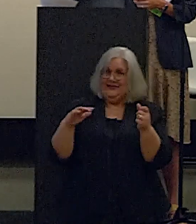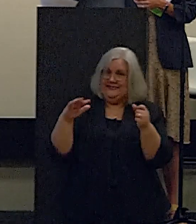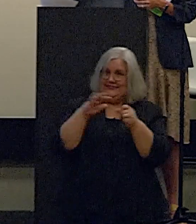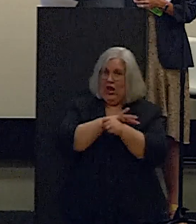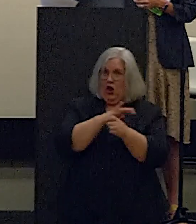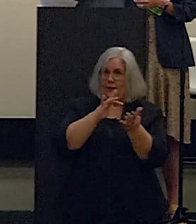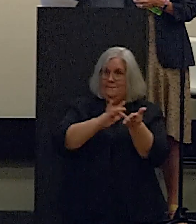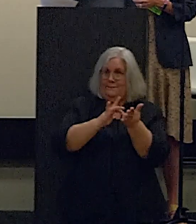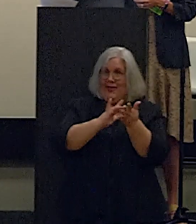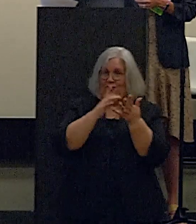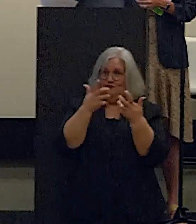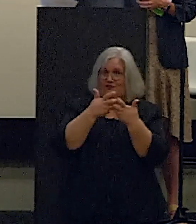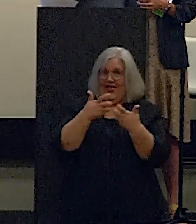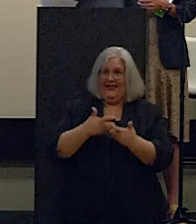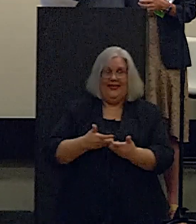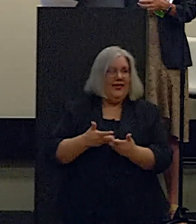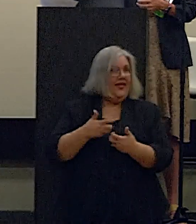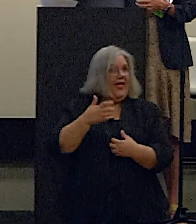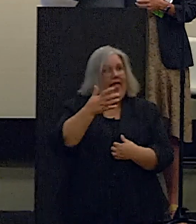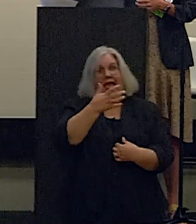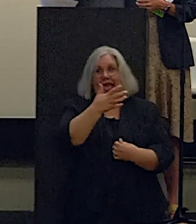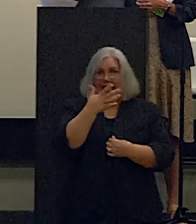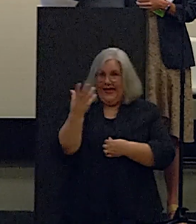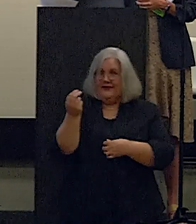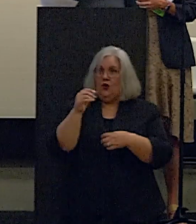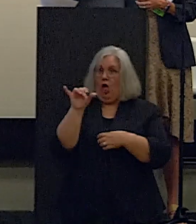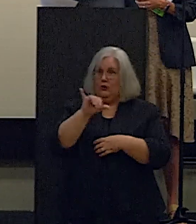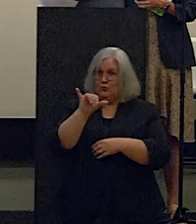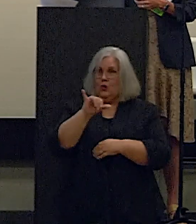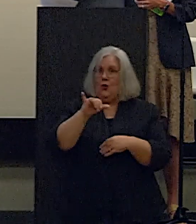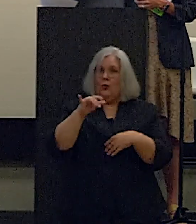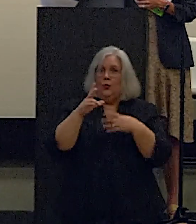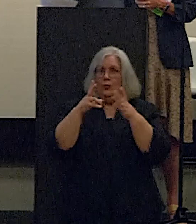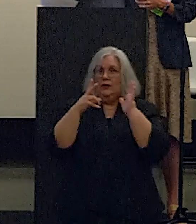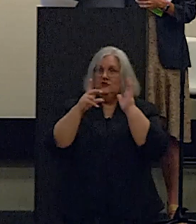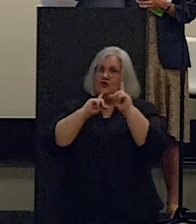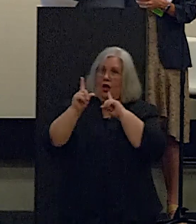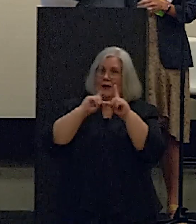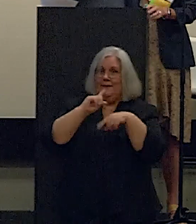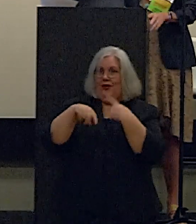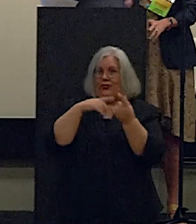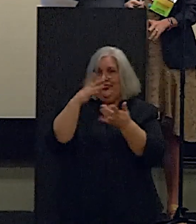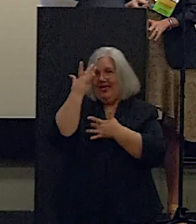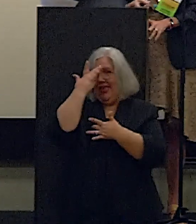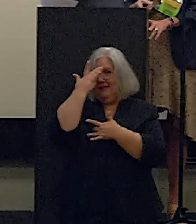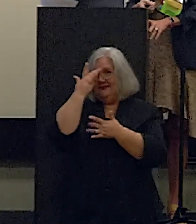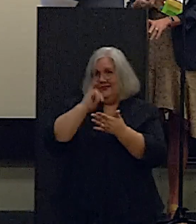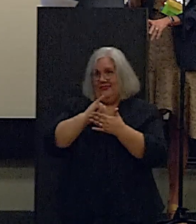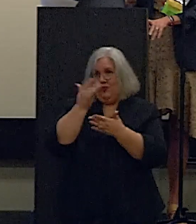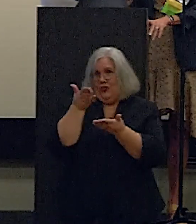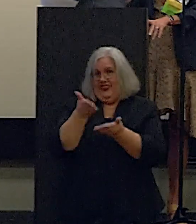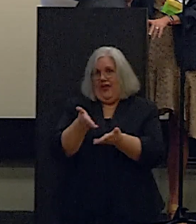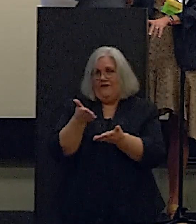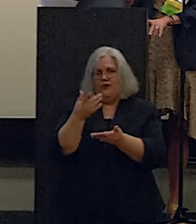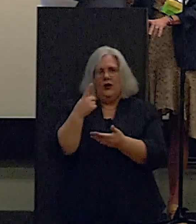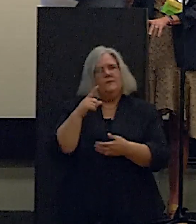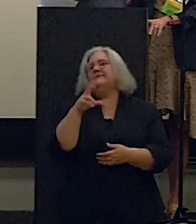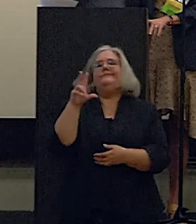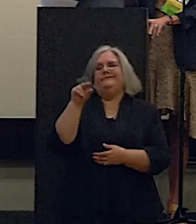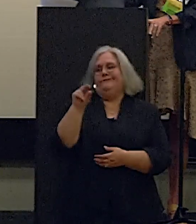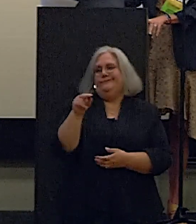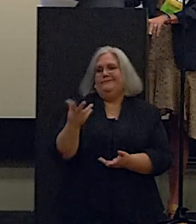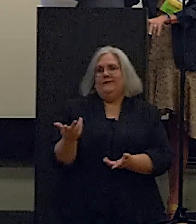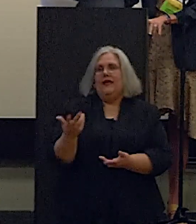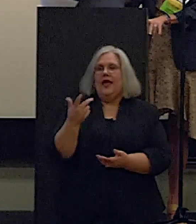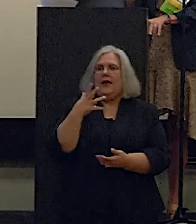med rec and be there for the ailment that you're there for? No. And we've talked about